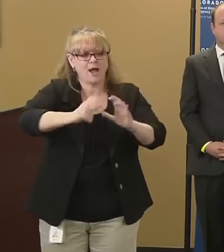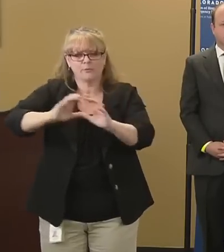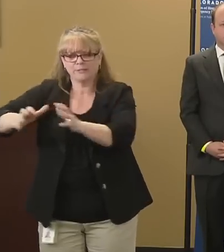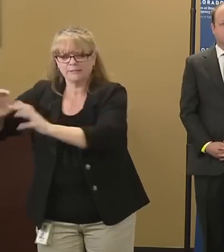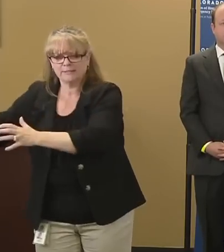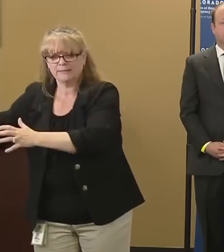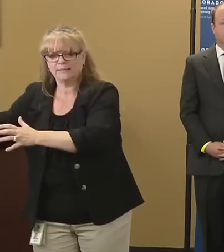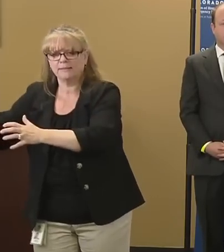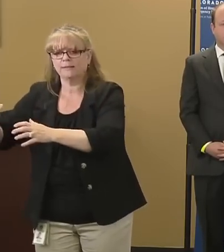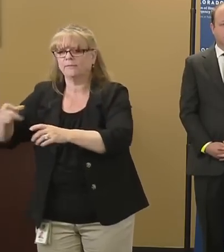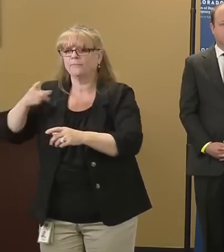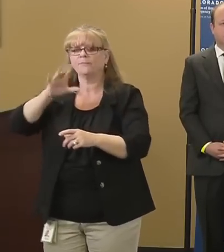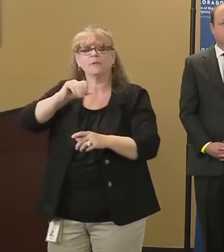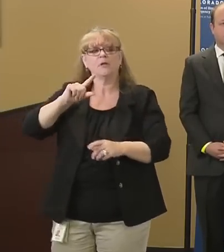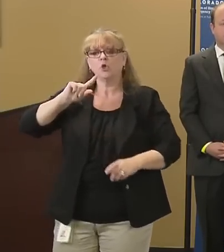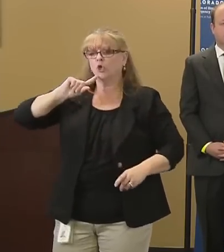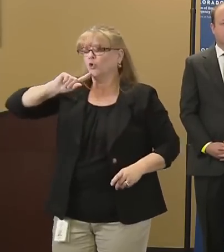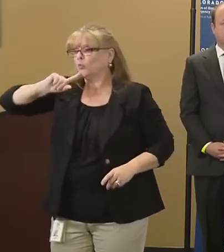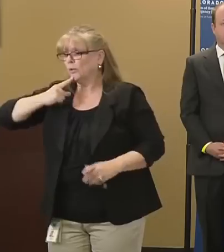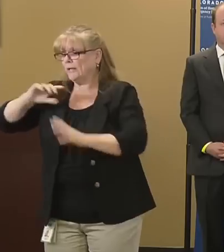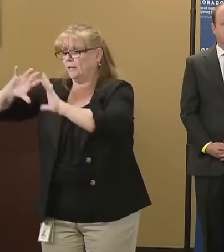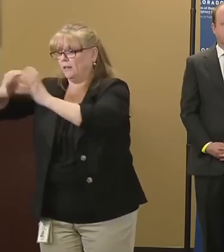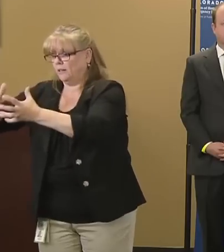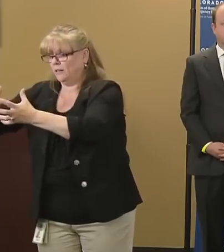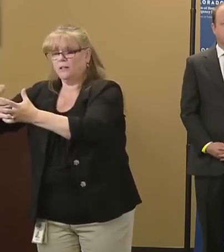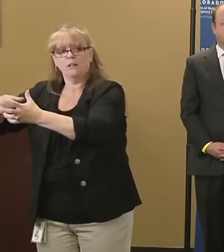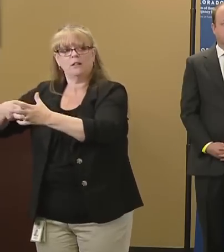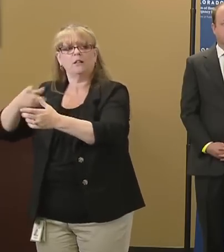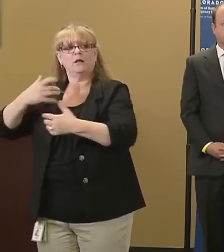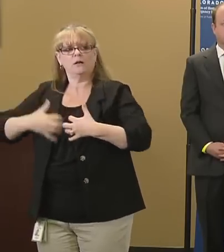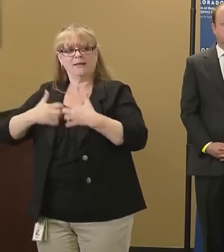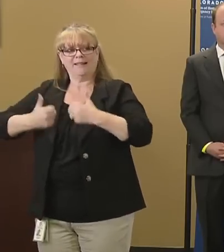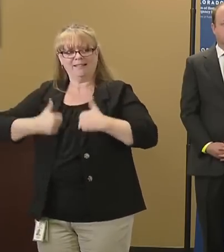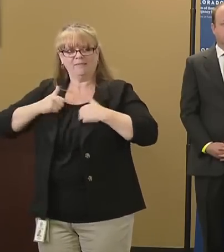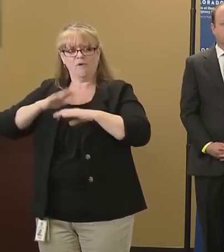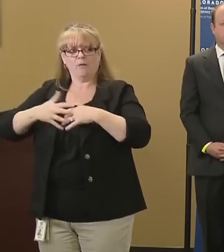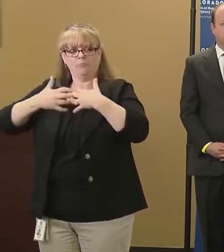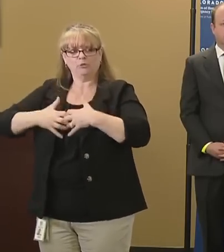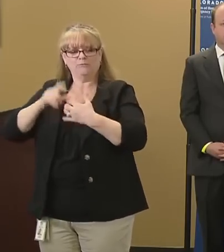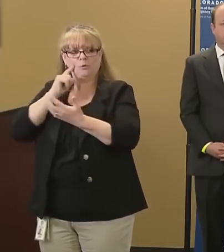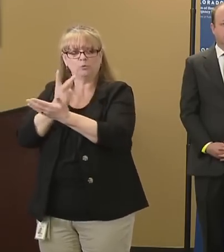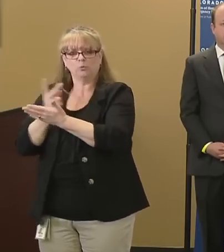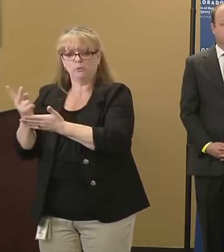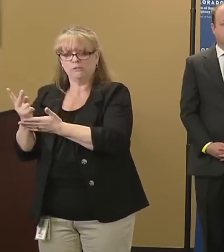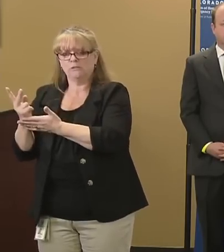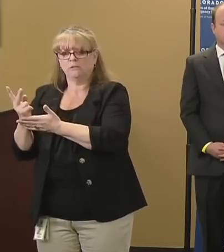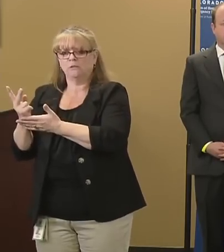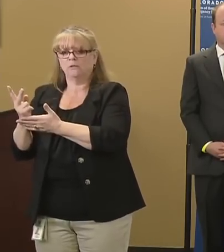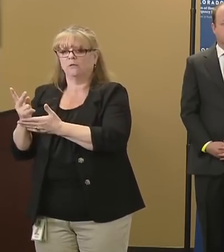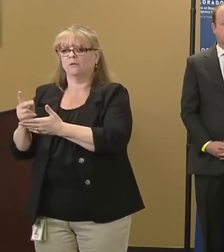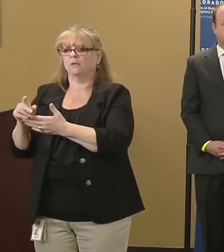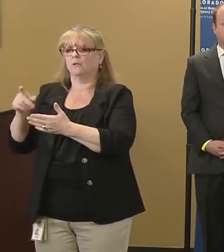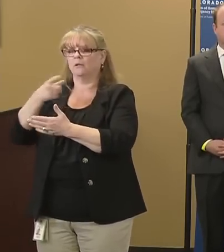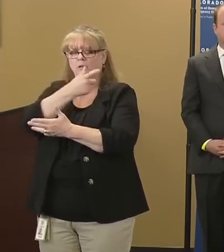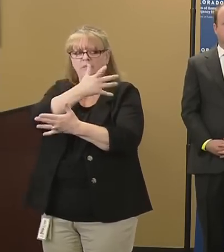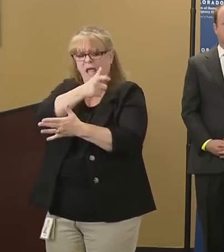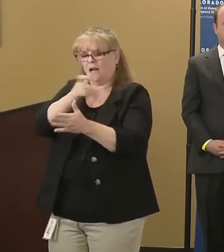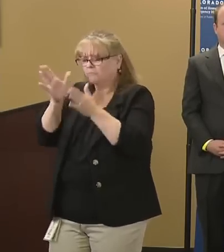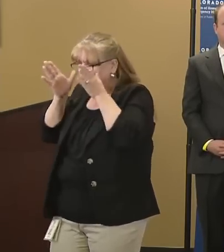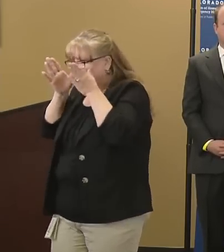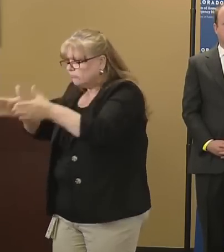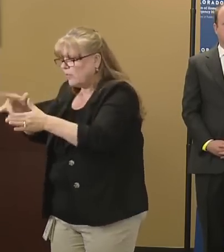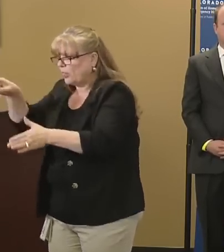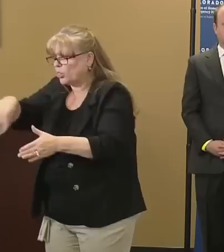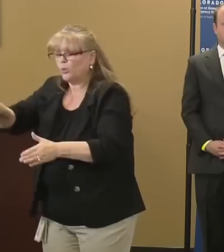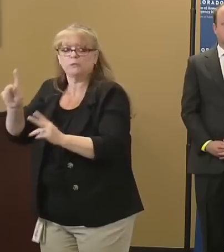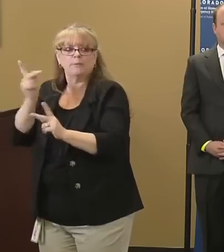intensive care unit, or 3 weeks in the hospital. Those are the ones that I take care of. So the people, and this sort of